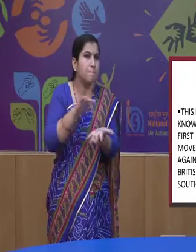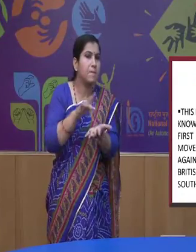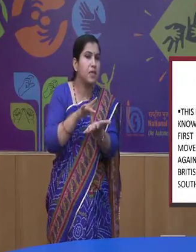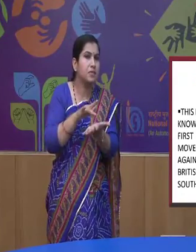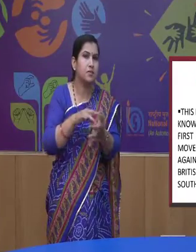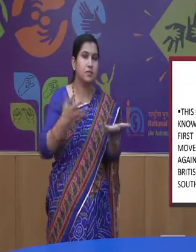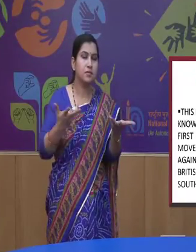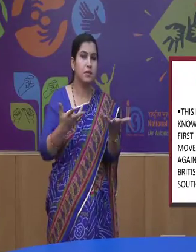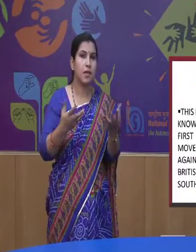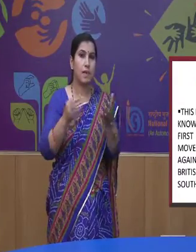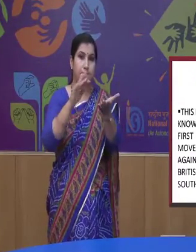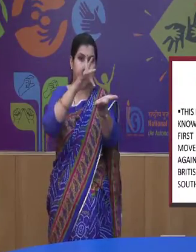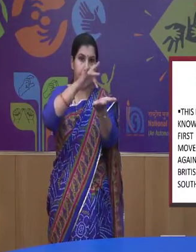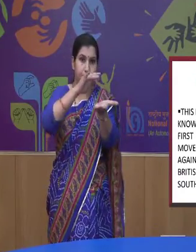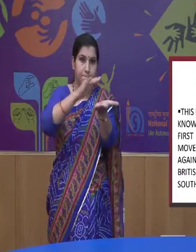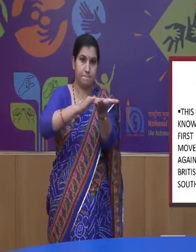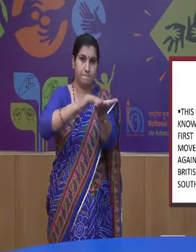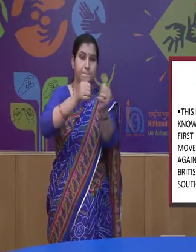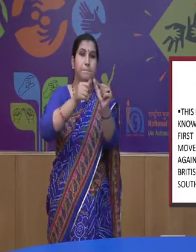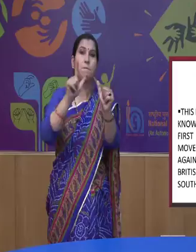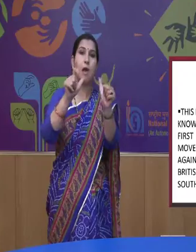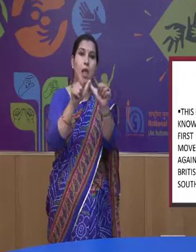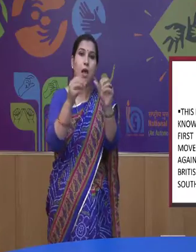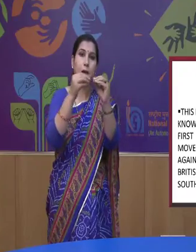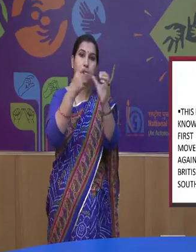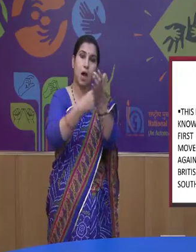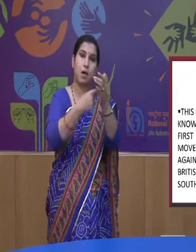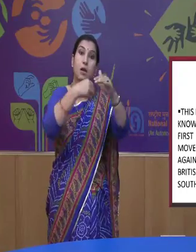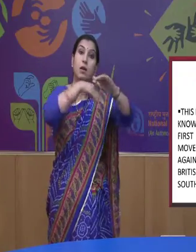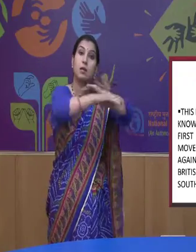the place Malabar area of Kerala.